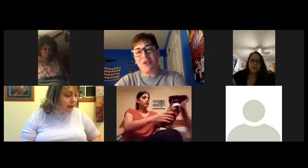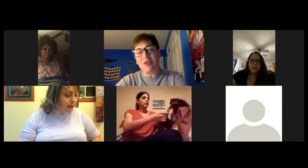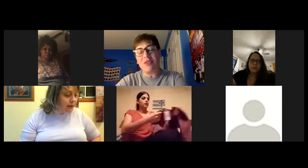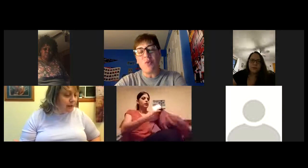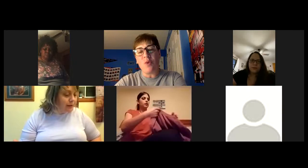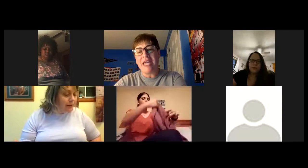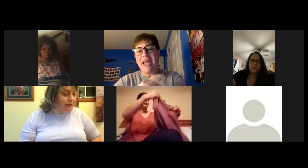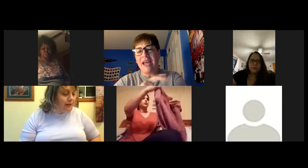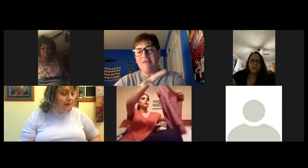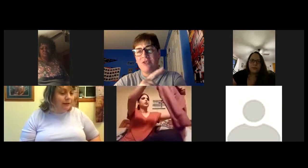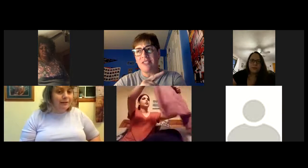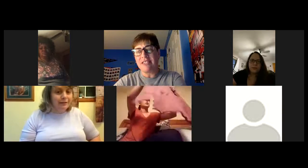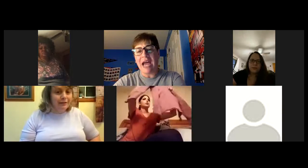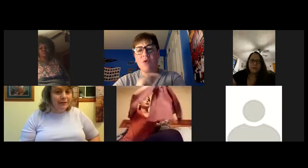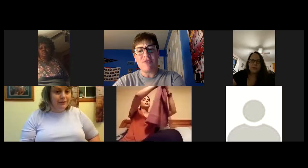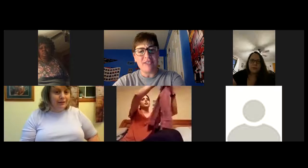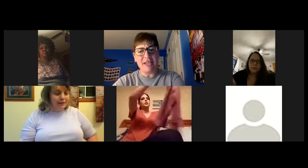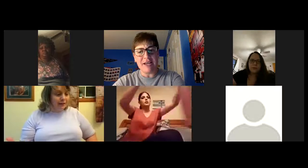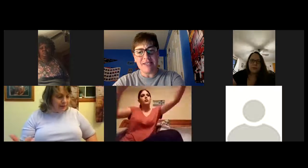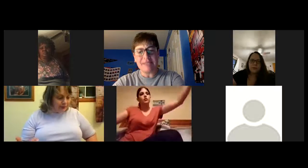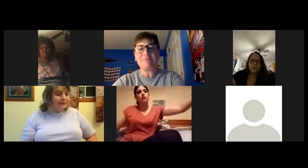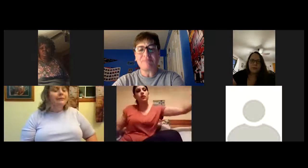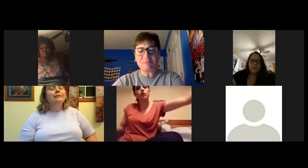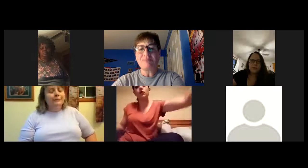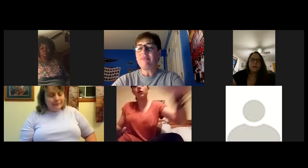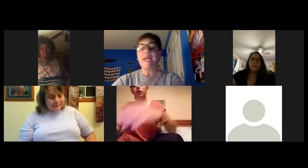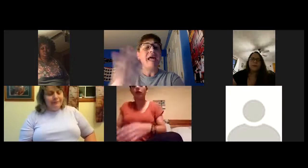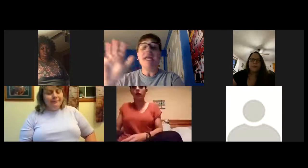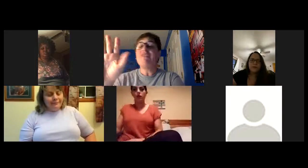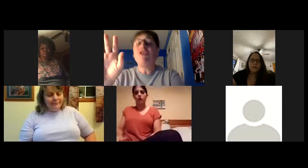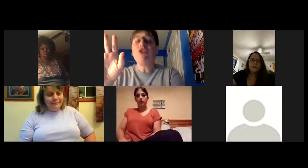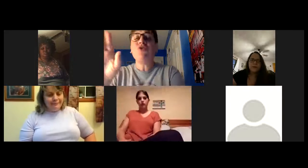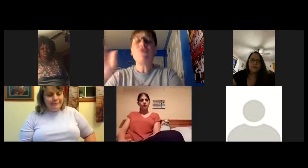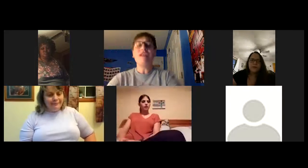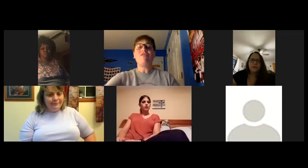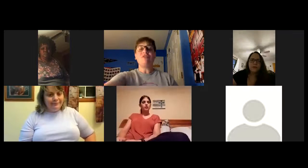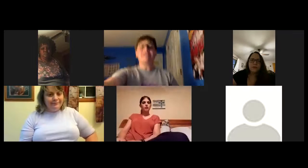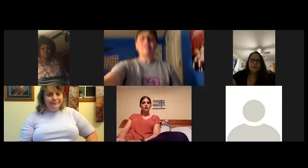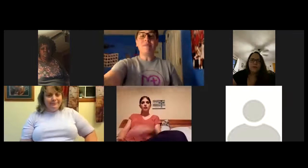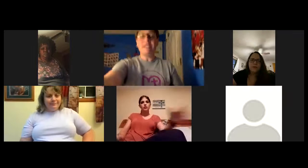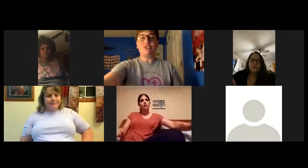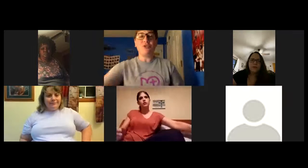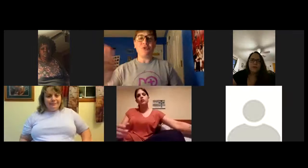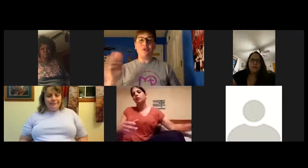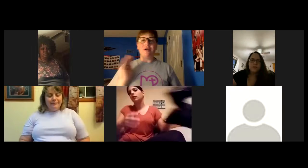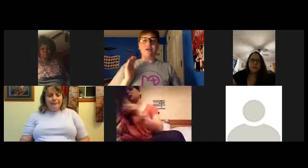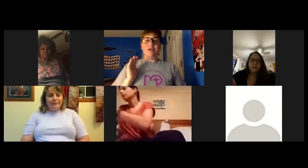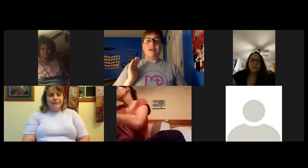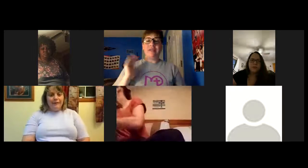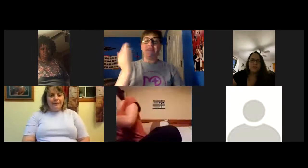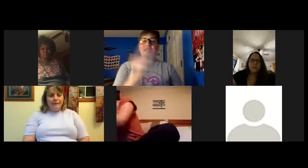So the we versus our versus us. If you simply